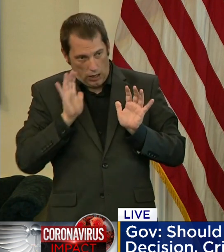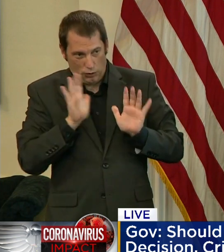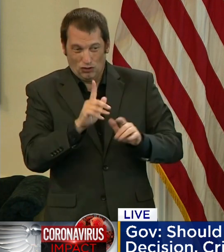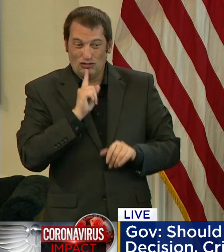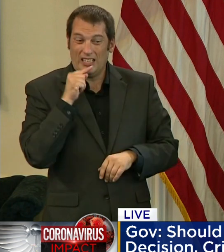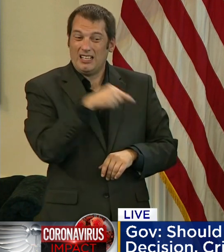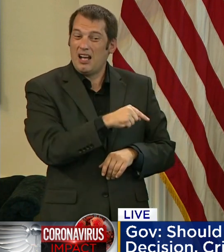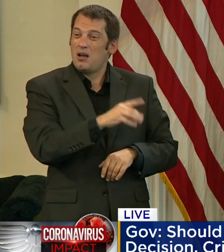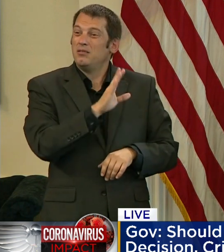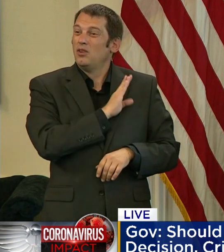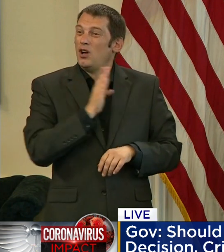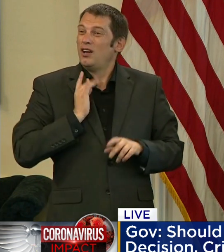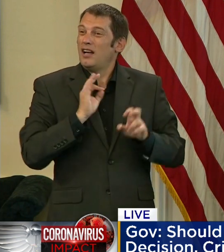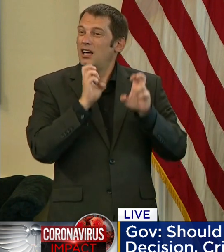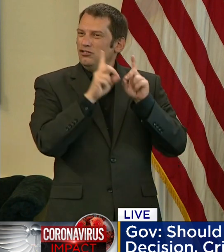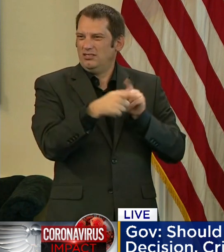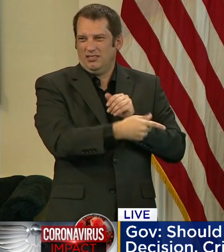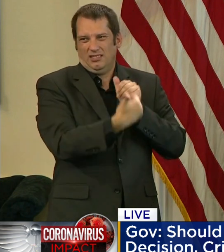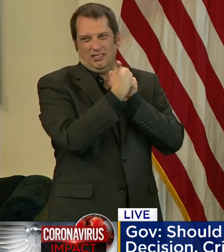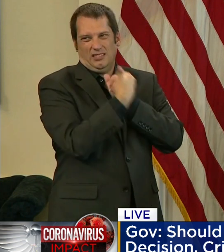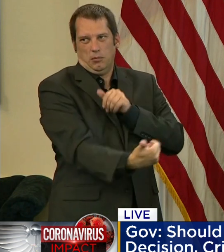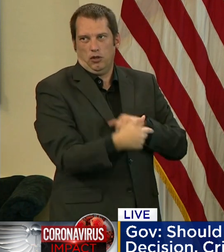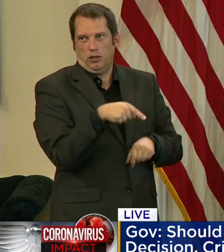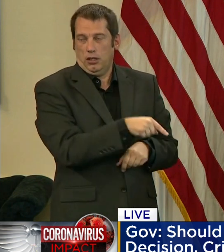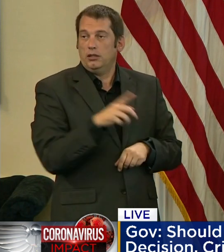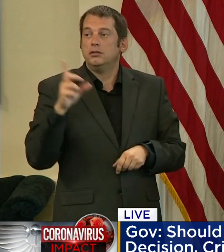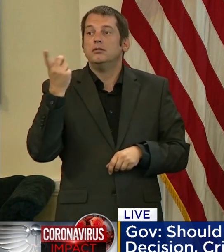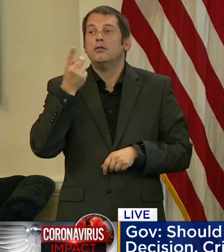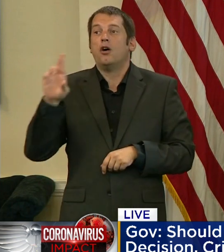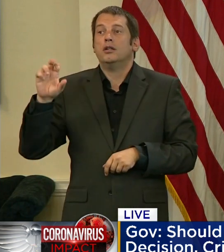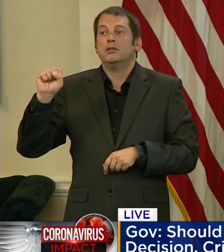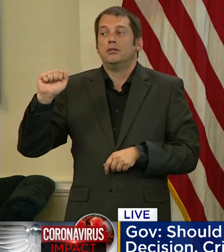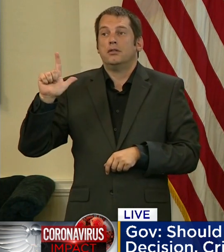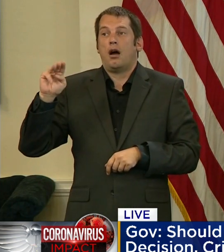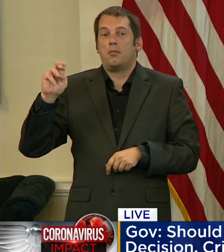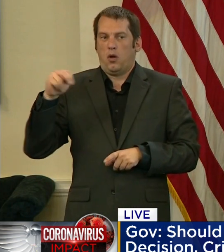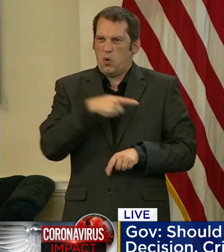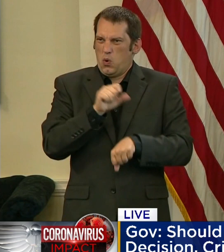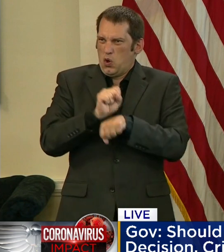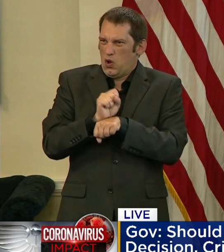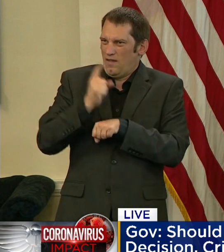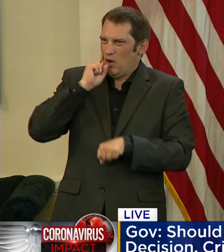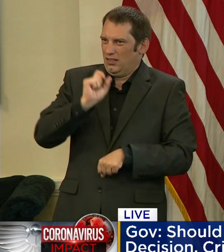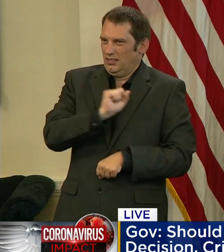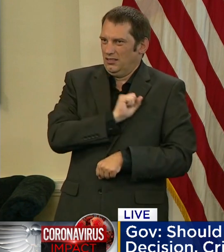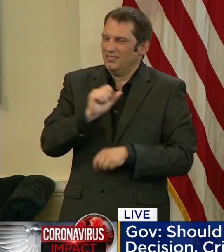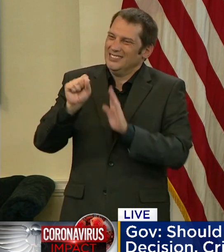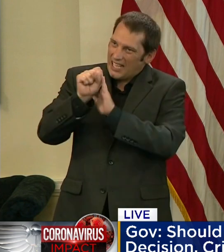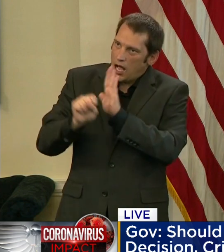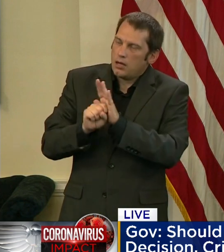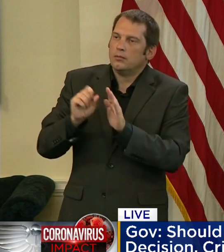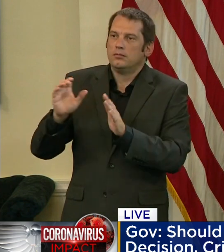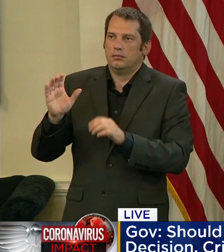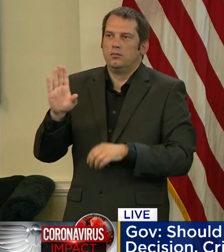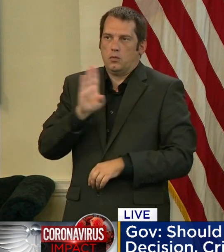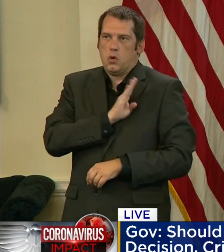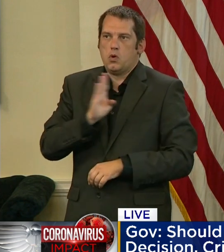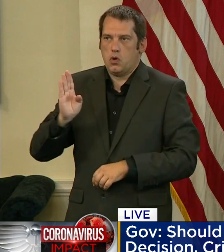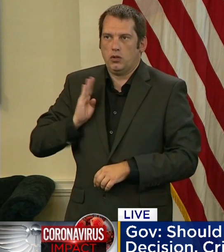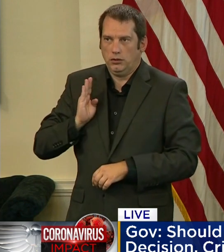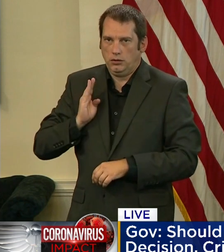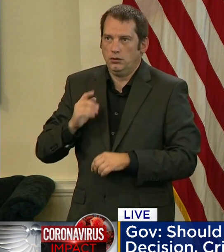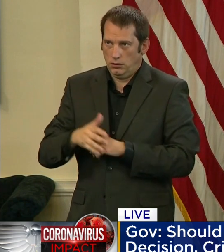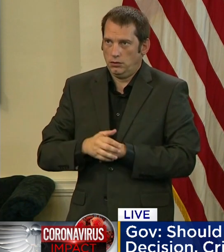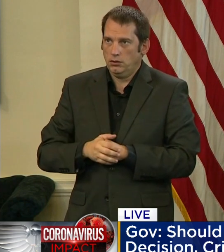Dr. Salmon works for the State Board of Education. She serves in my cabinet, but she's not appointed by me. And